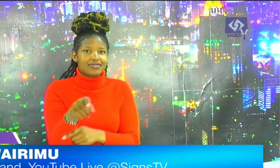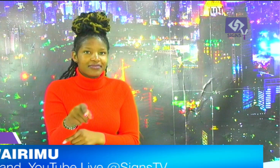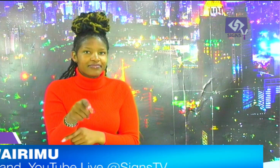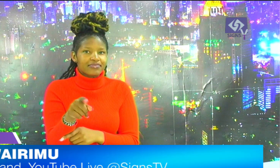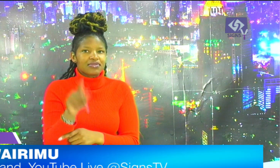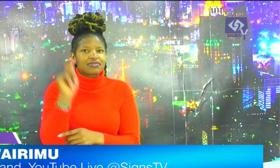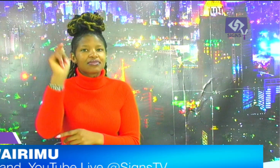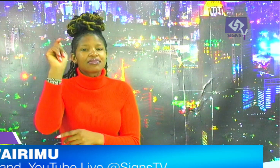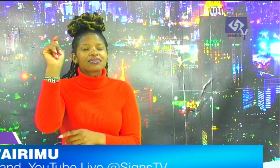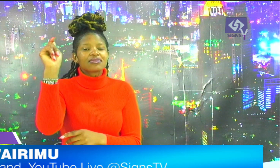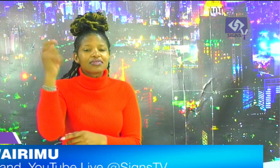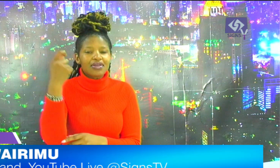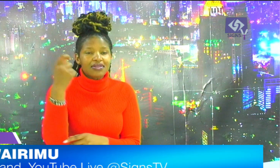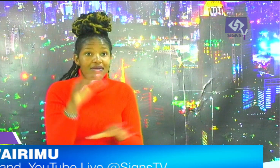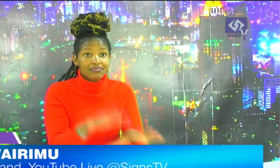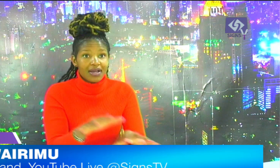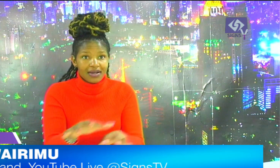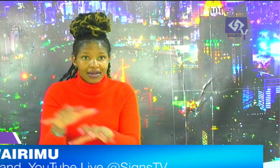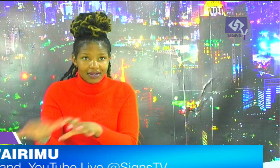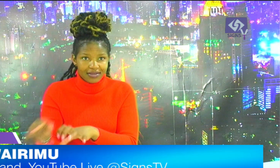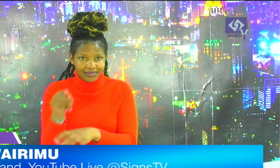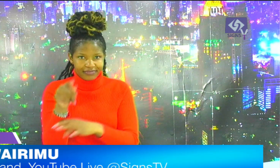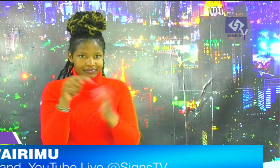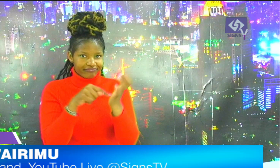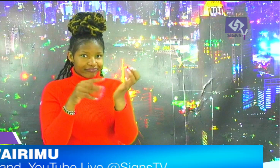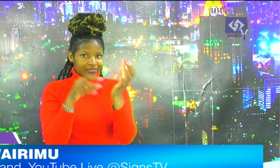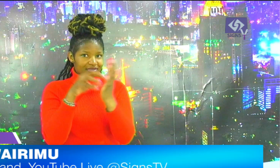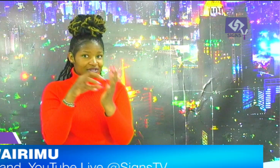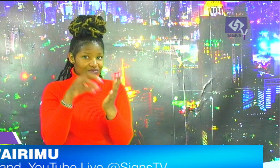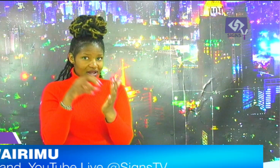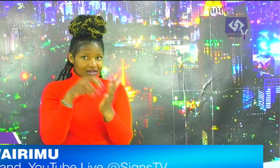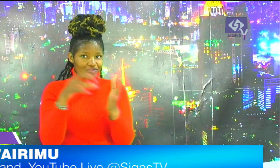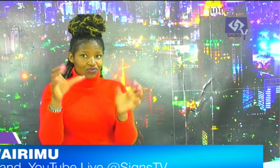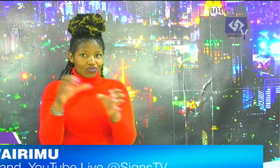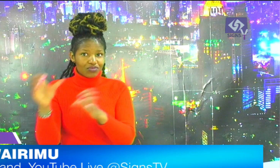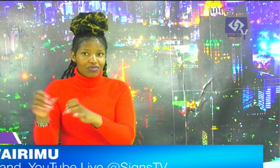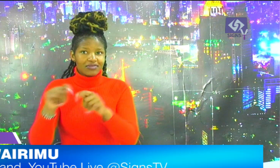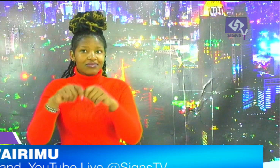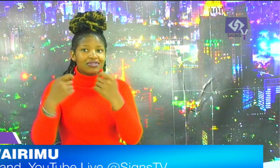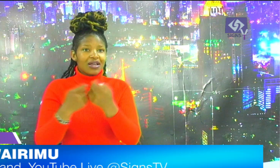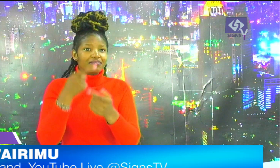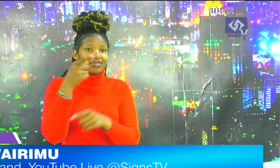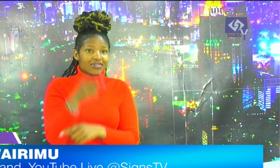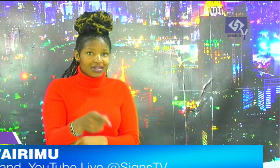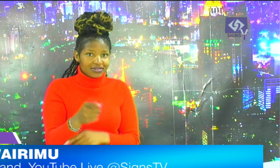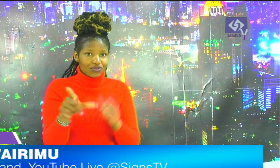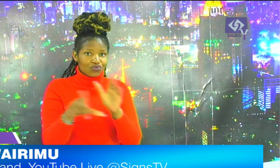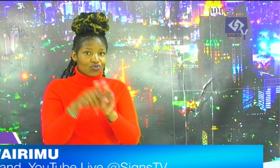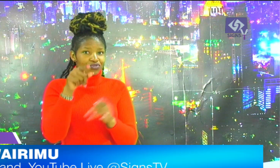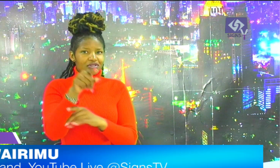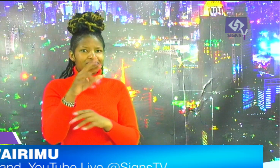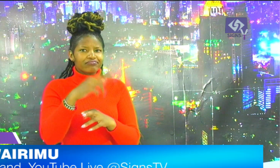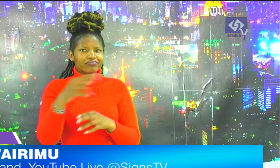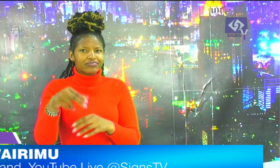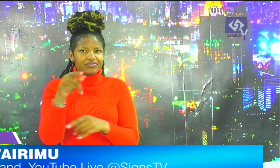allegations that it is exiting the Kenyan market.